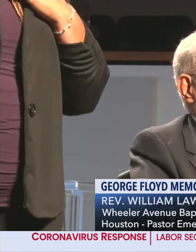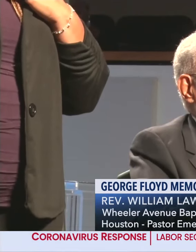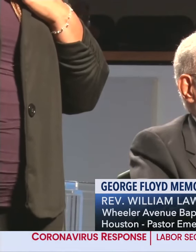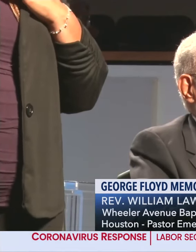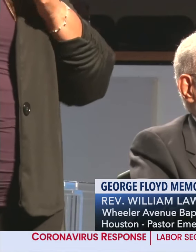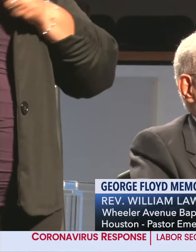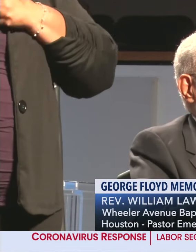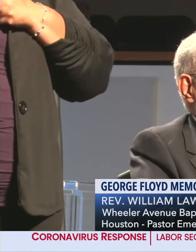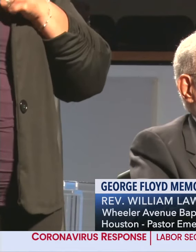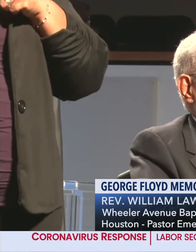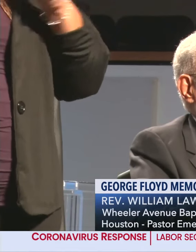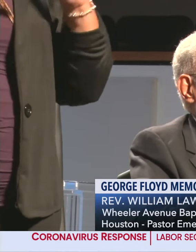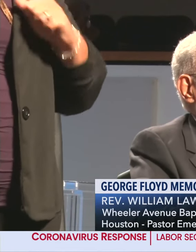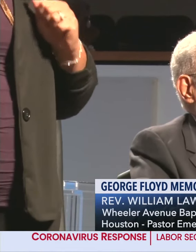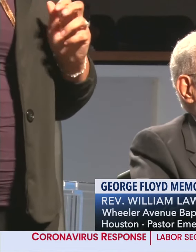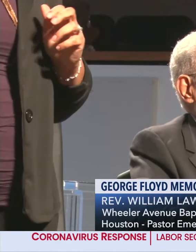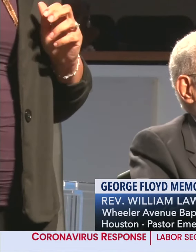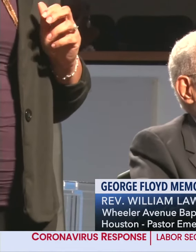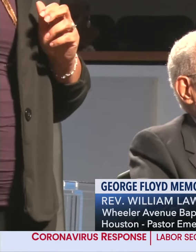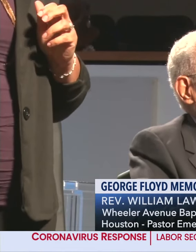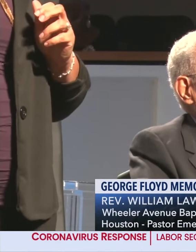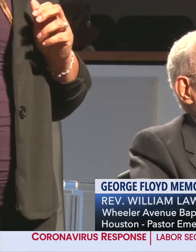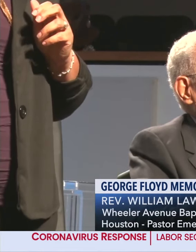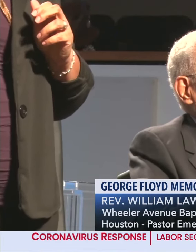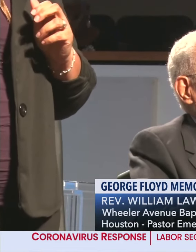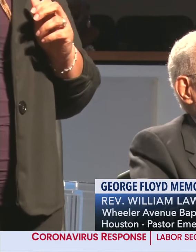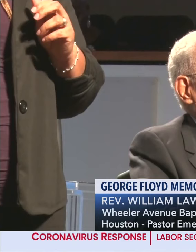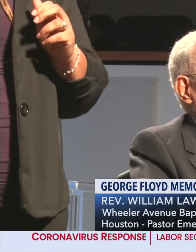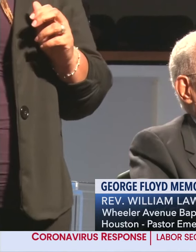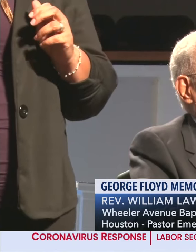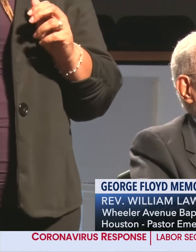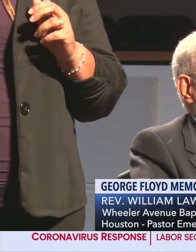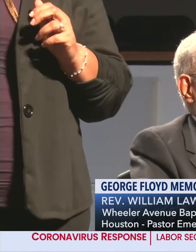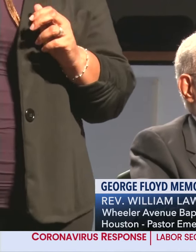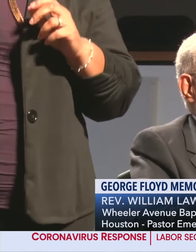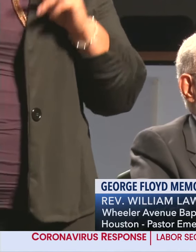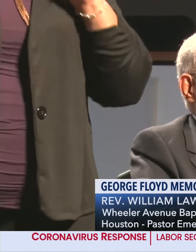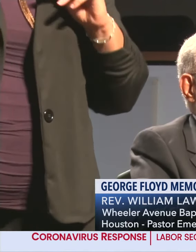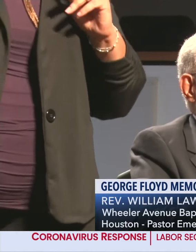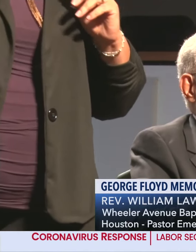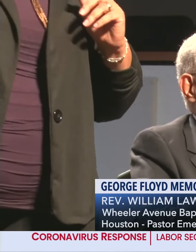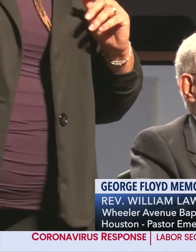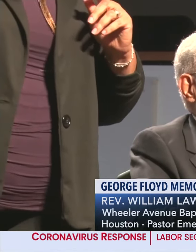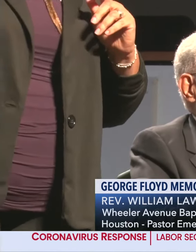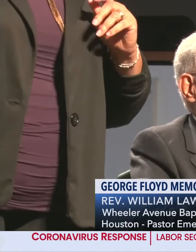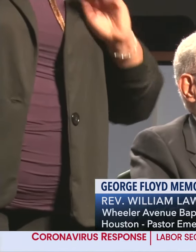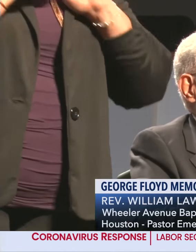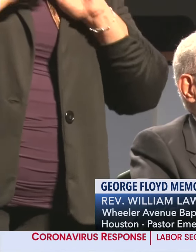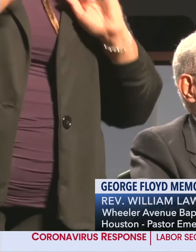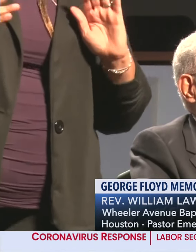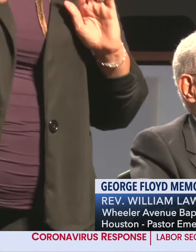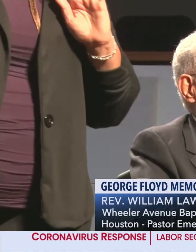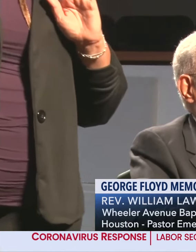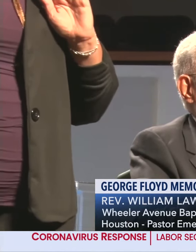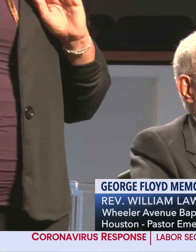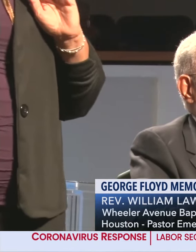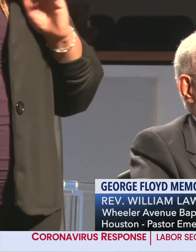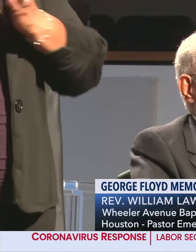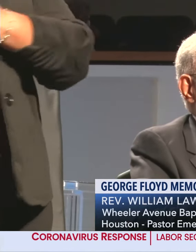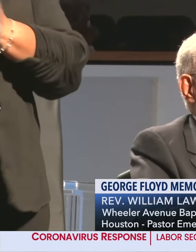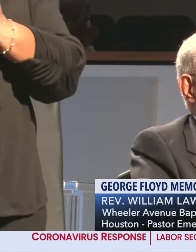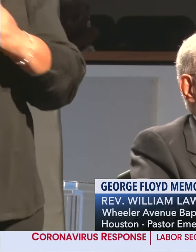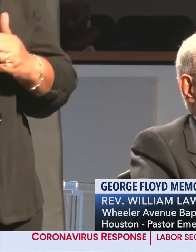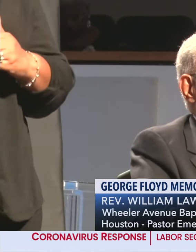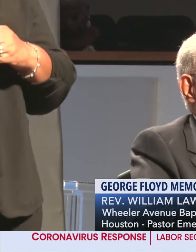loved each other. I heard from people who knew him as a student, fellow student, an